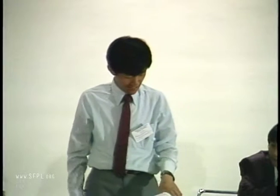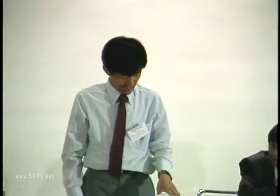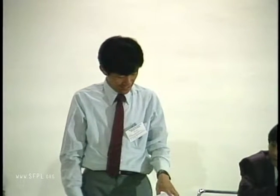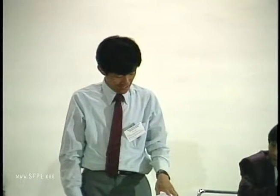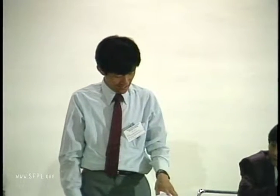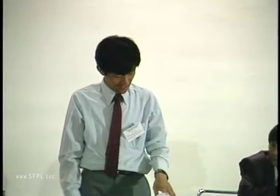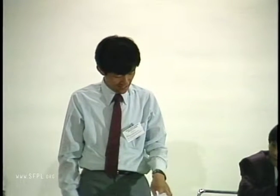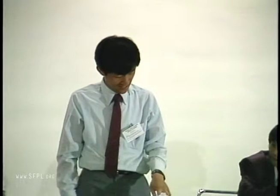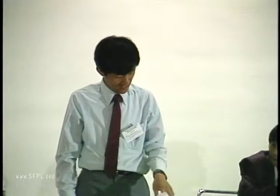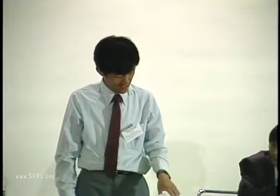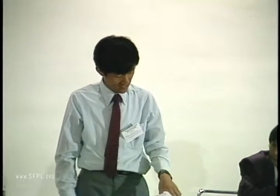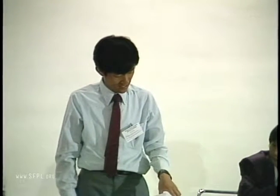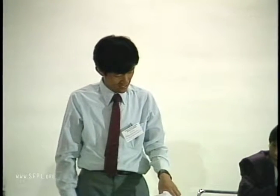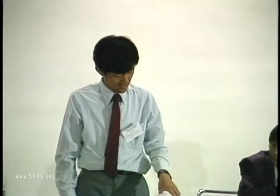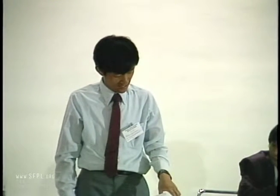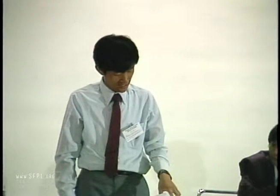a continuing nagging feeling.